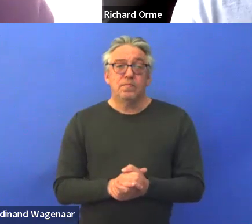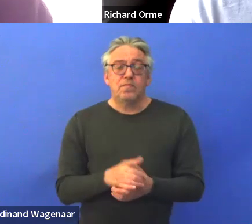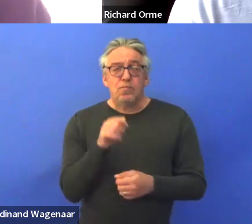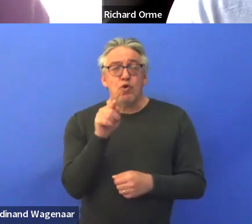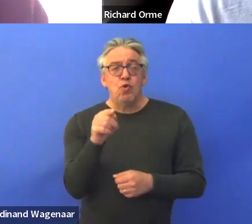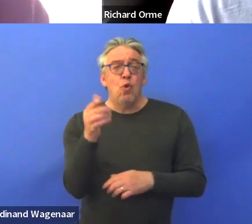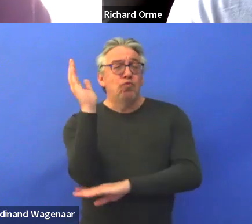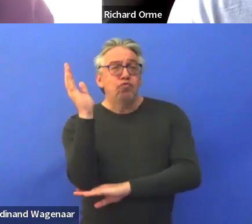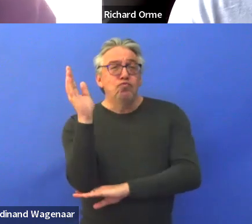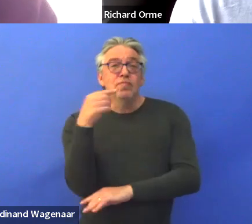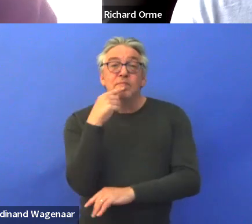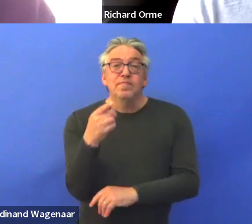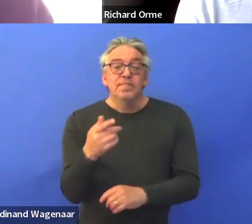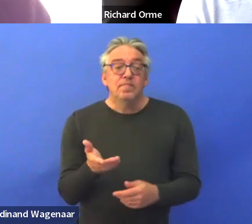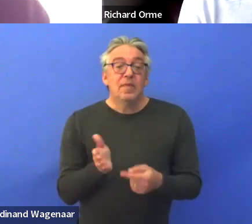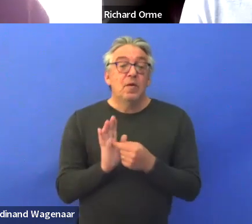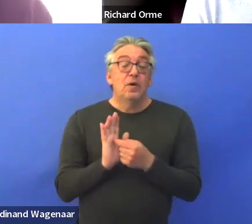presentation, math, for example.